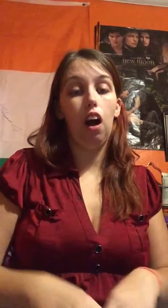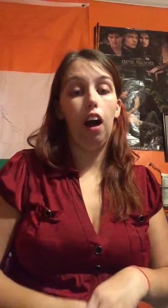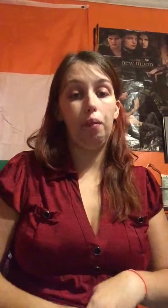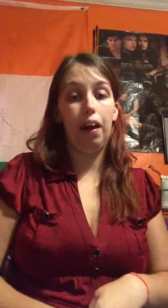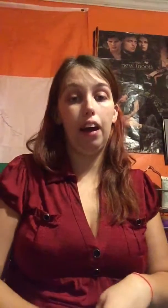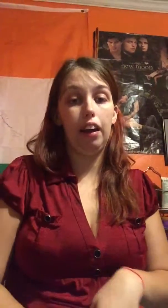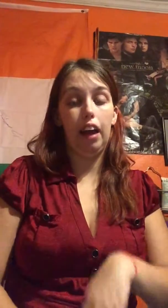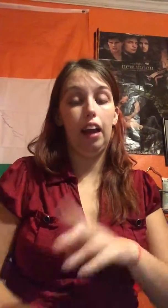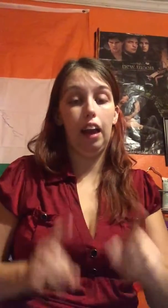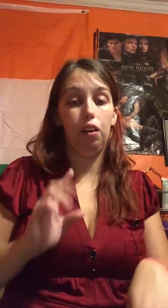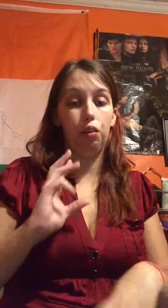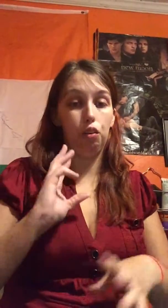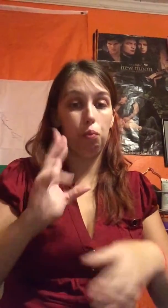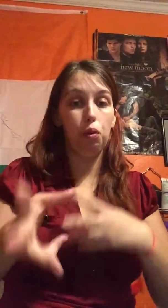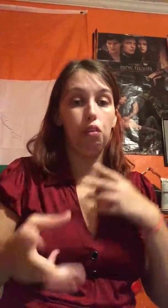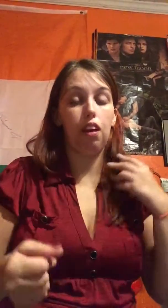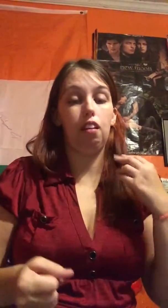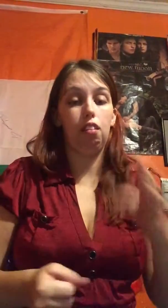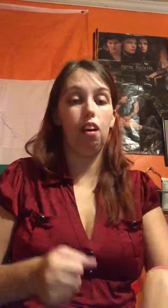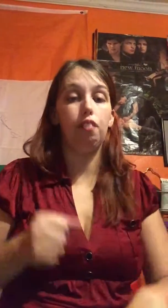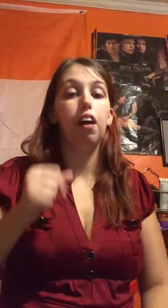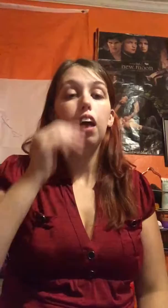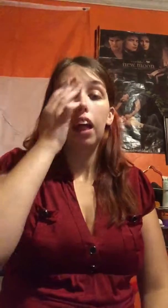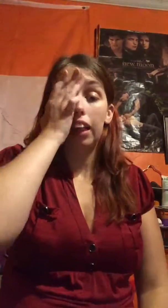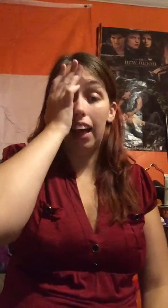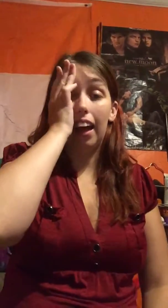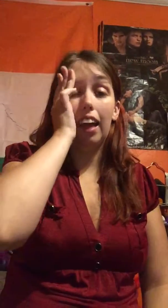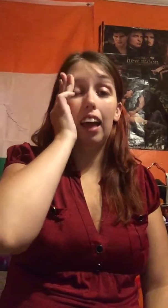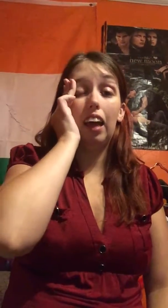iPad and I know there's music and stuff that can